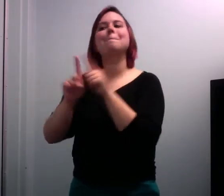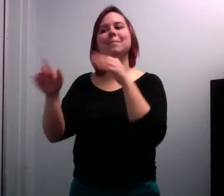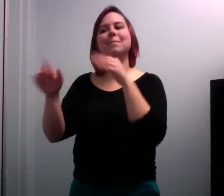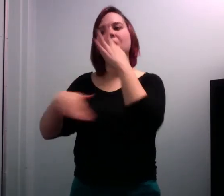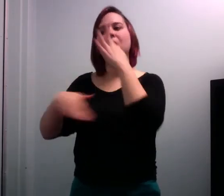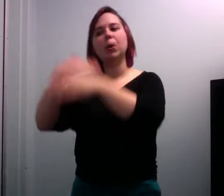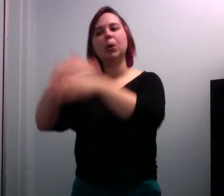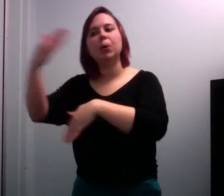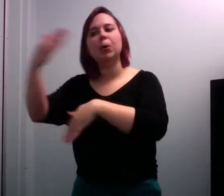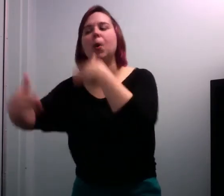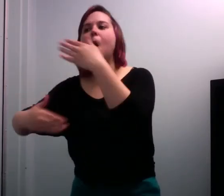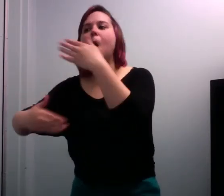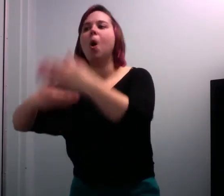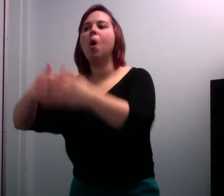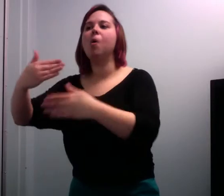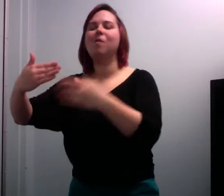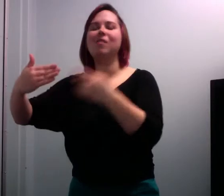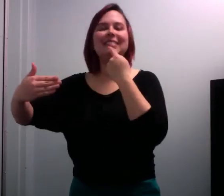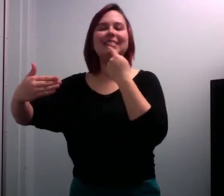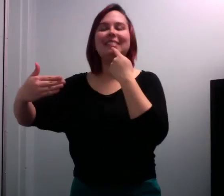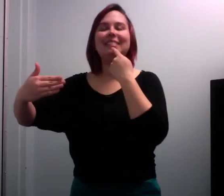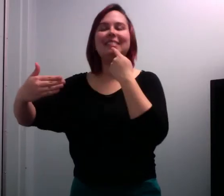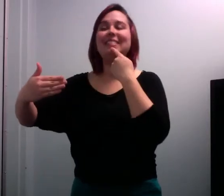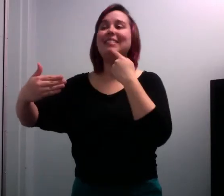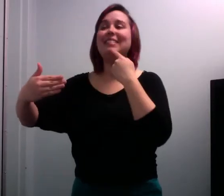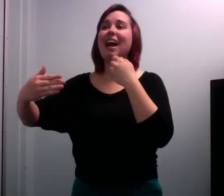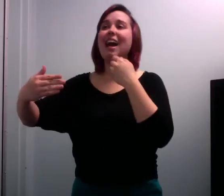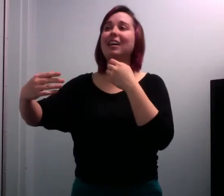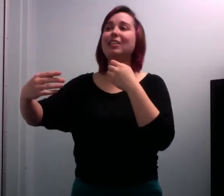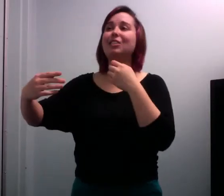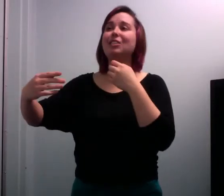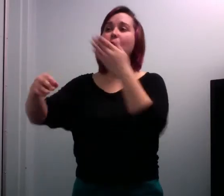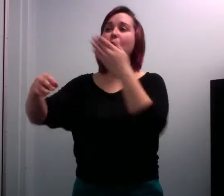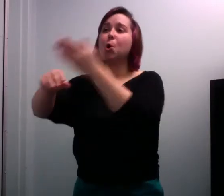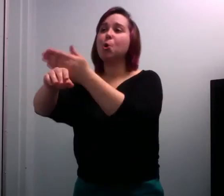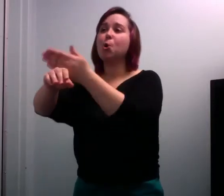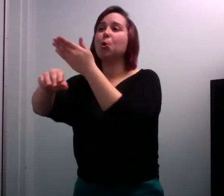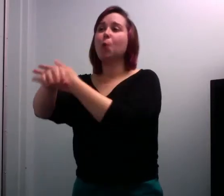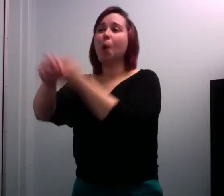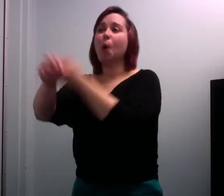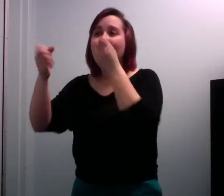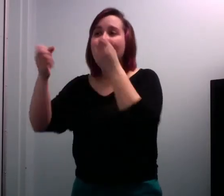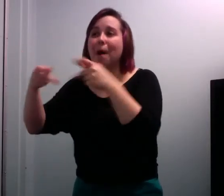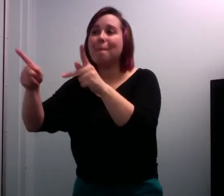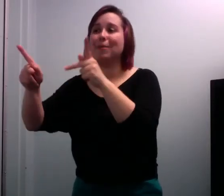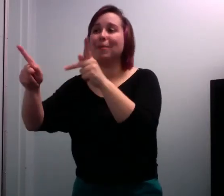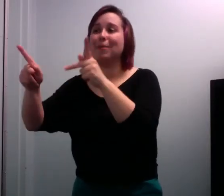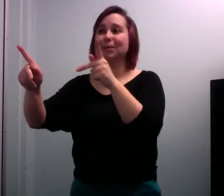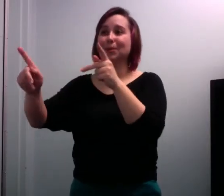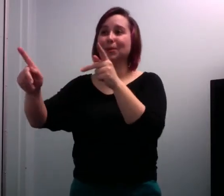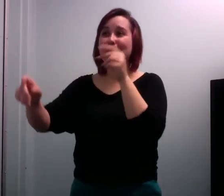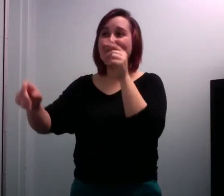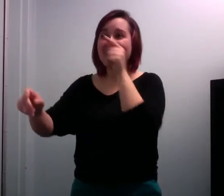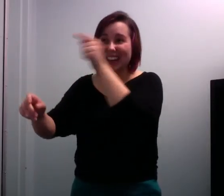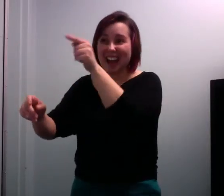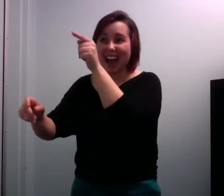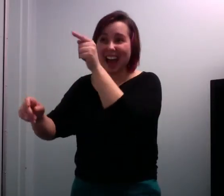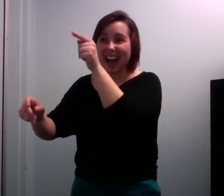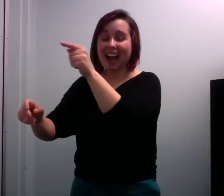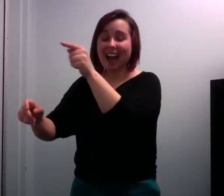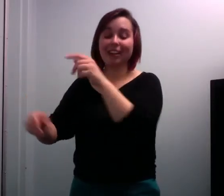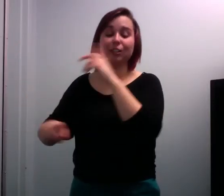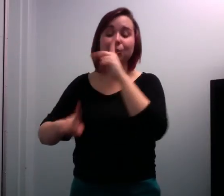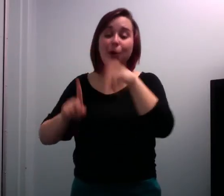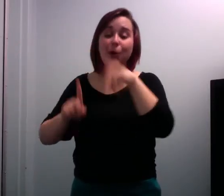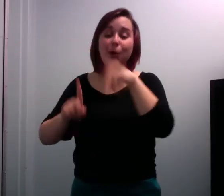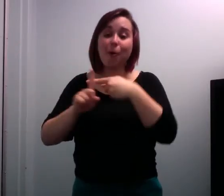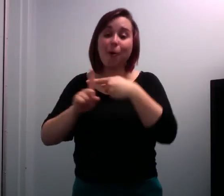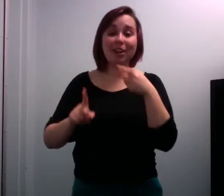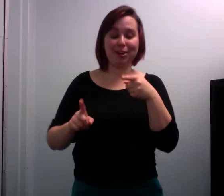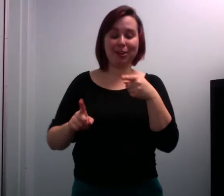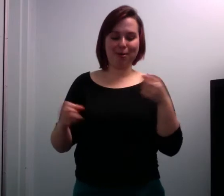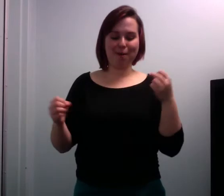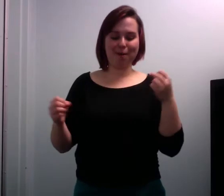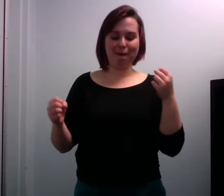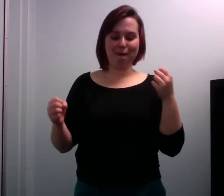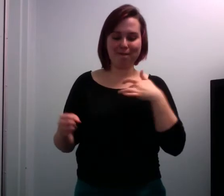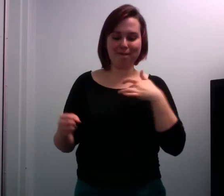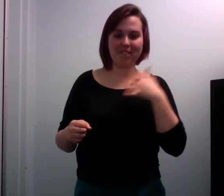growth opportunity ahead. So when you felt the fear, you would know that you're actually moving in the right